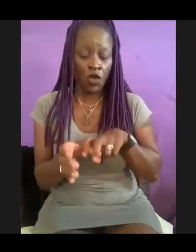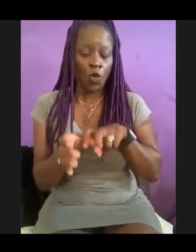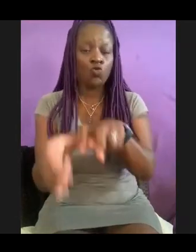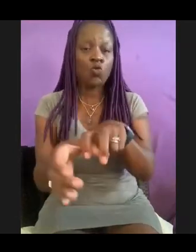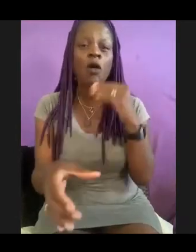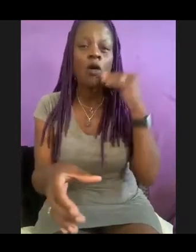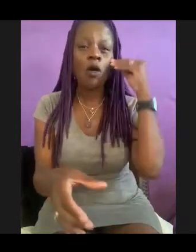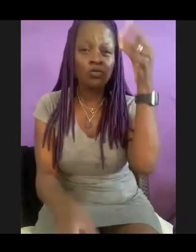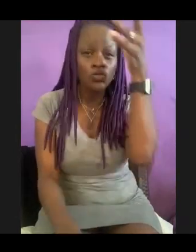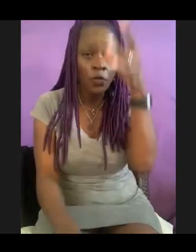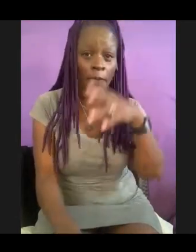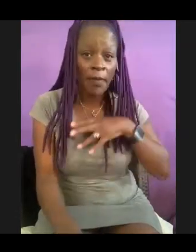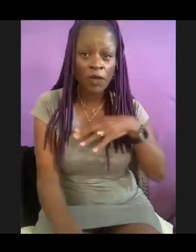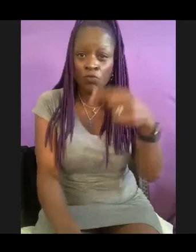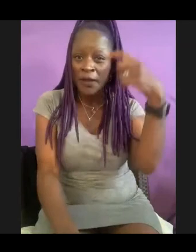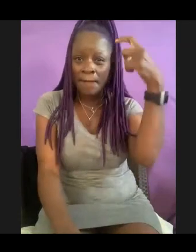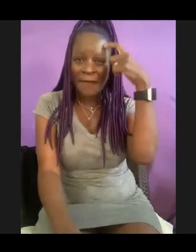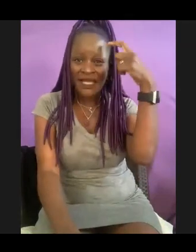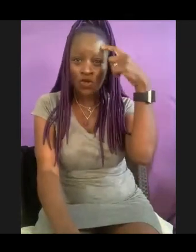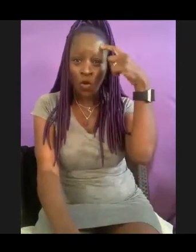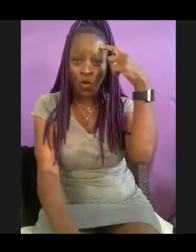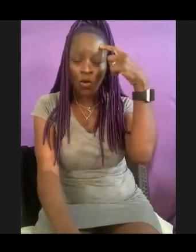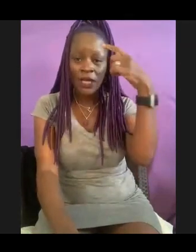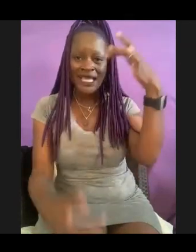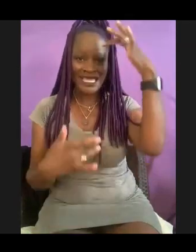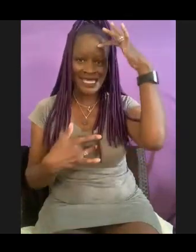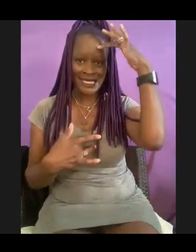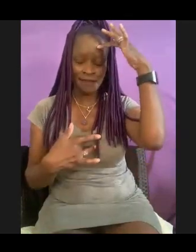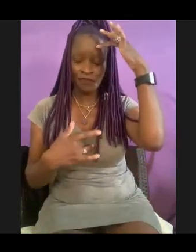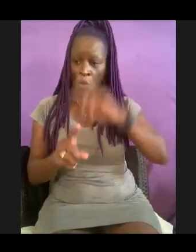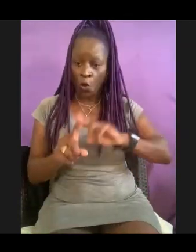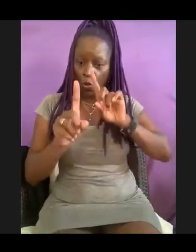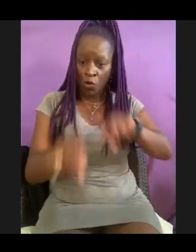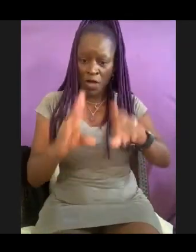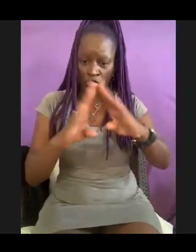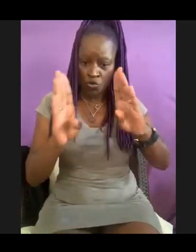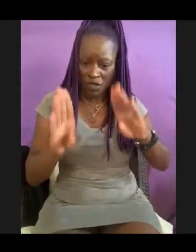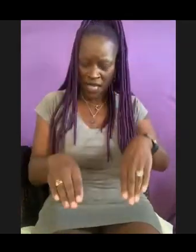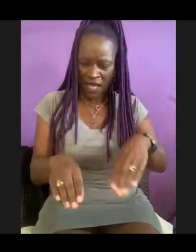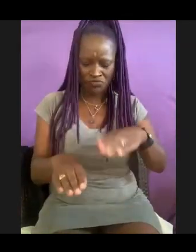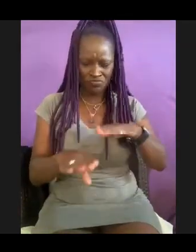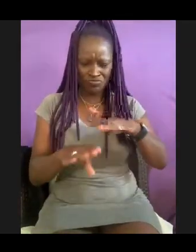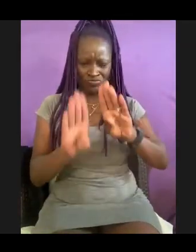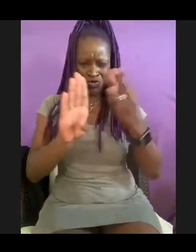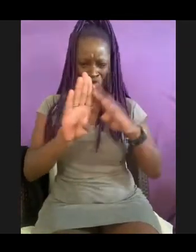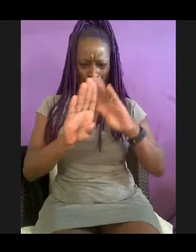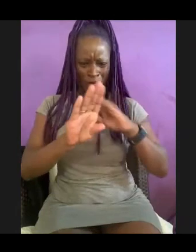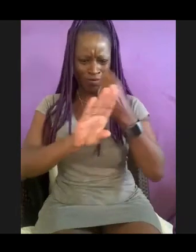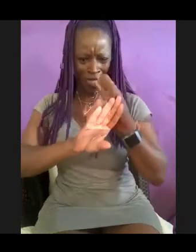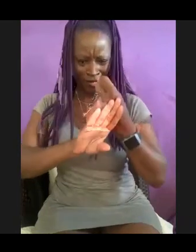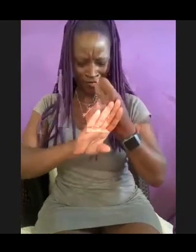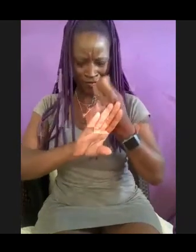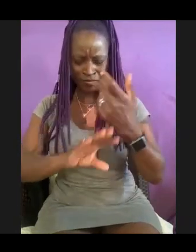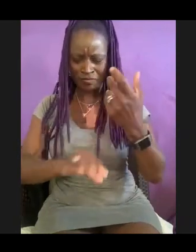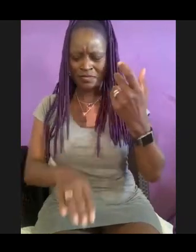illness. When we reached his boarding house, the door was locked. He had been at a